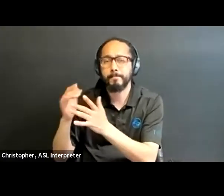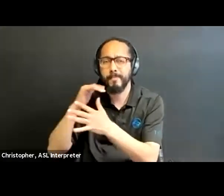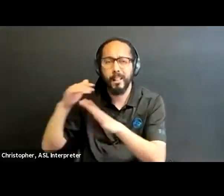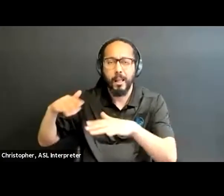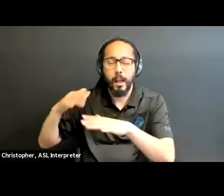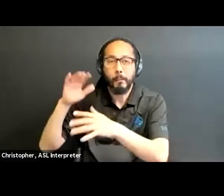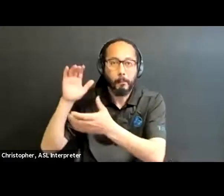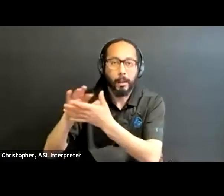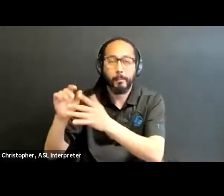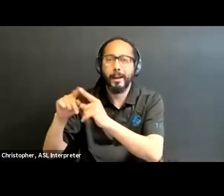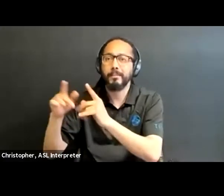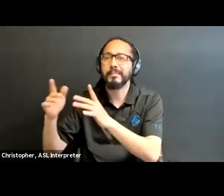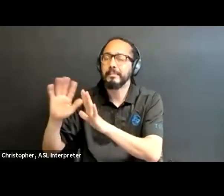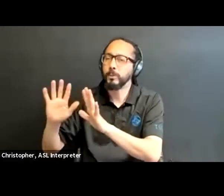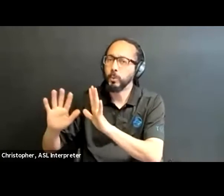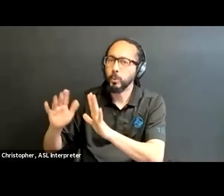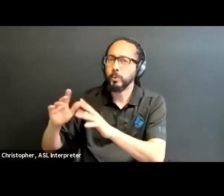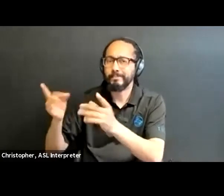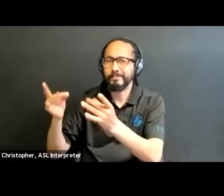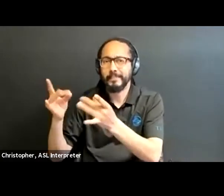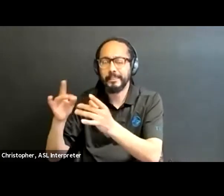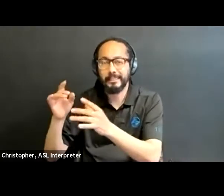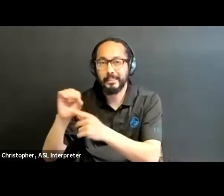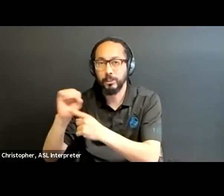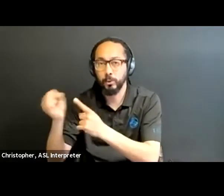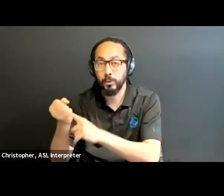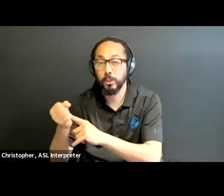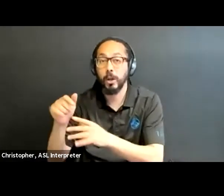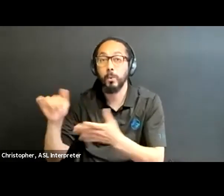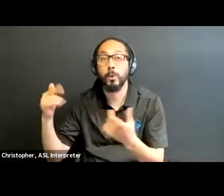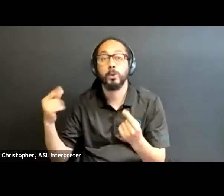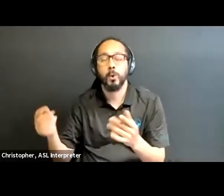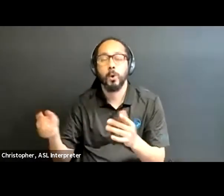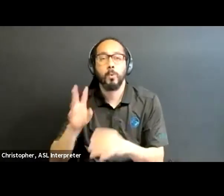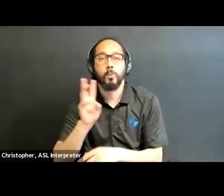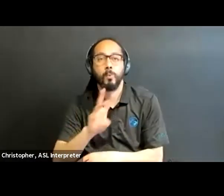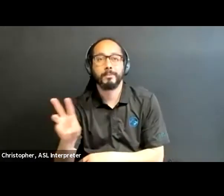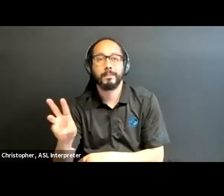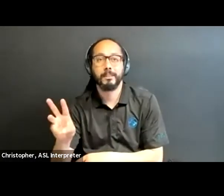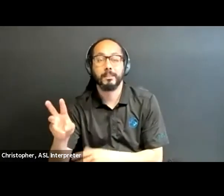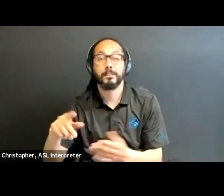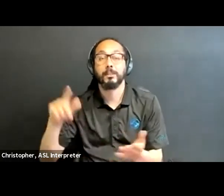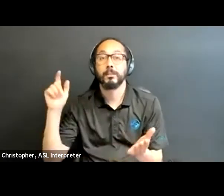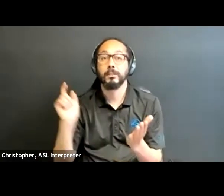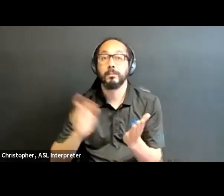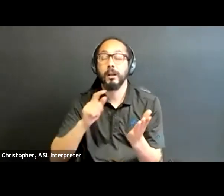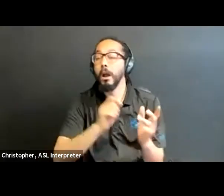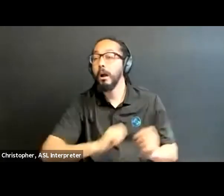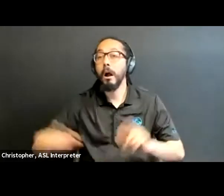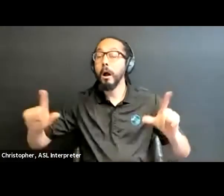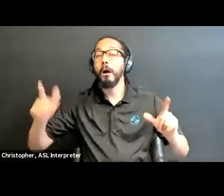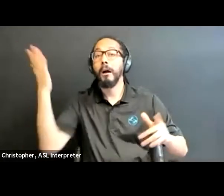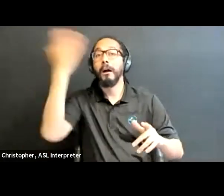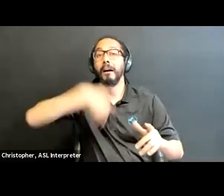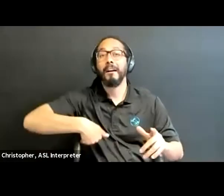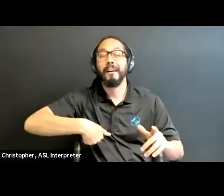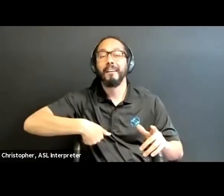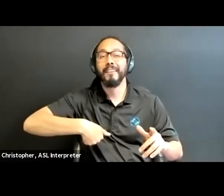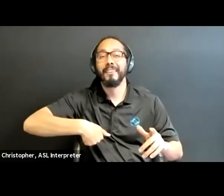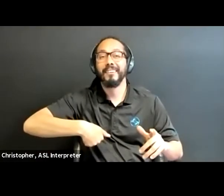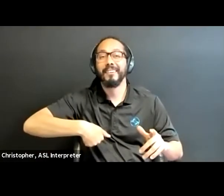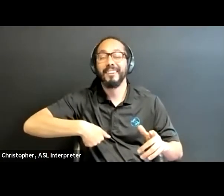we have a navigation away from the page for that reason that would take them to a neutral site, to Google. So something that is not associated